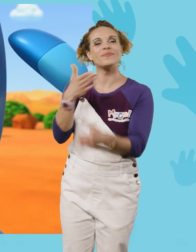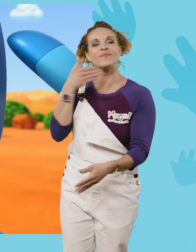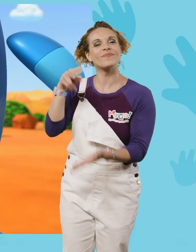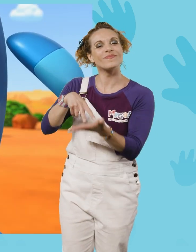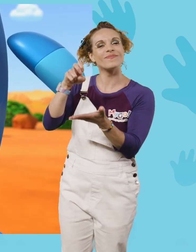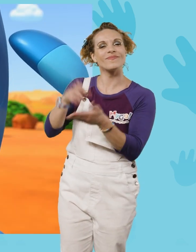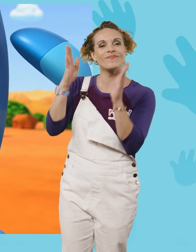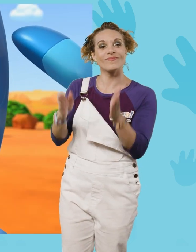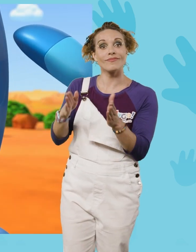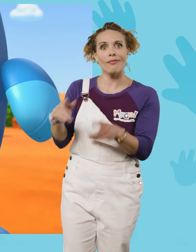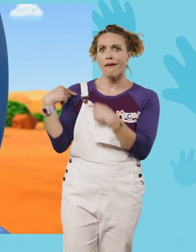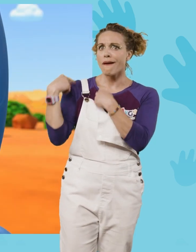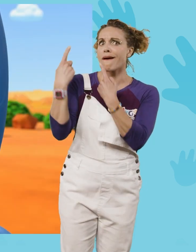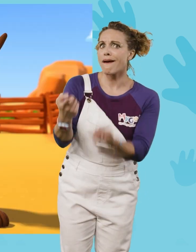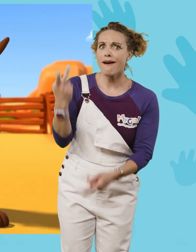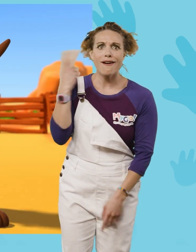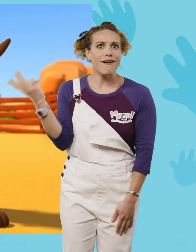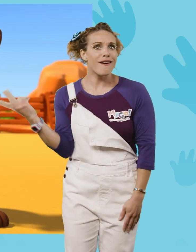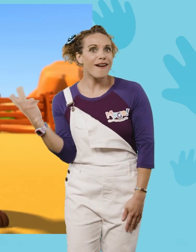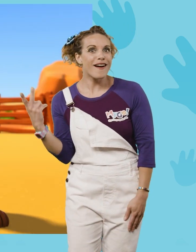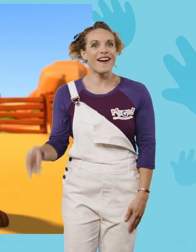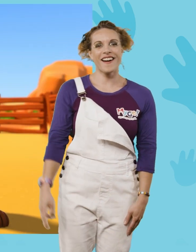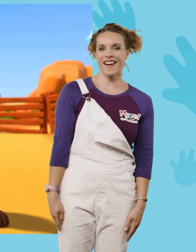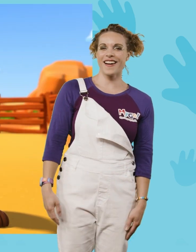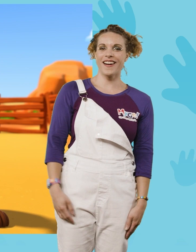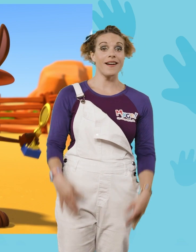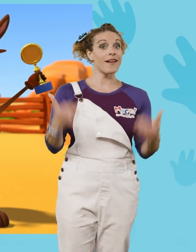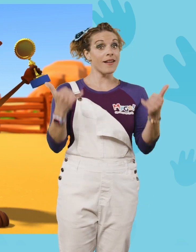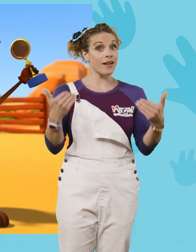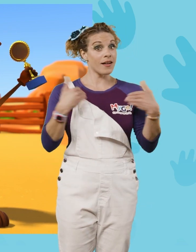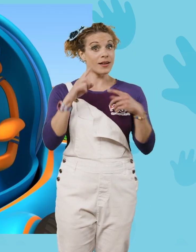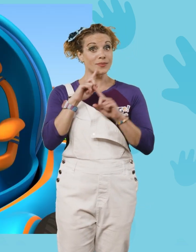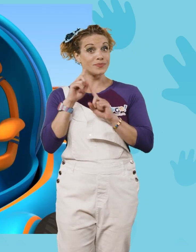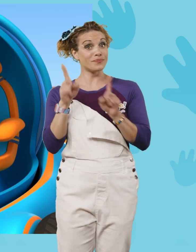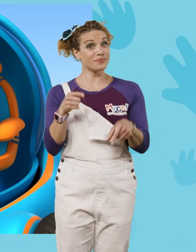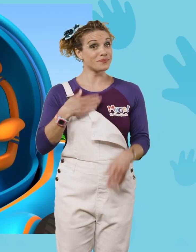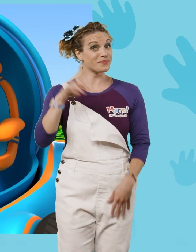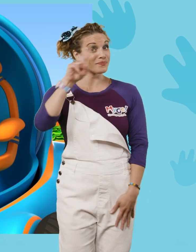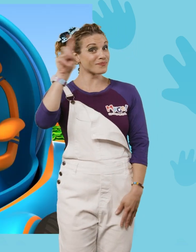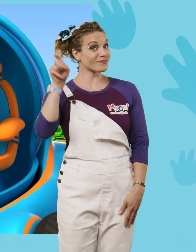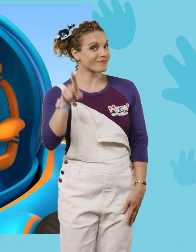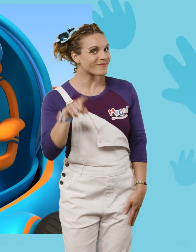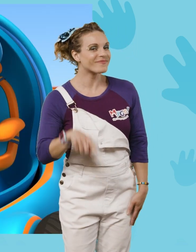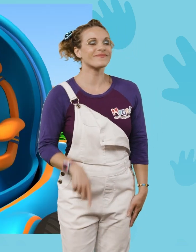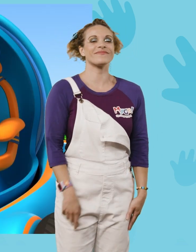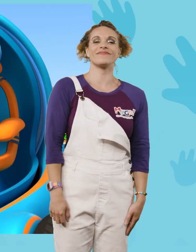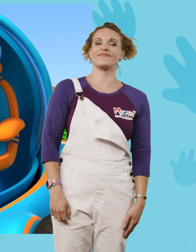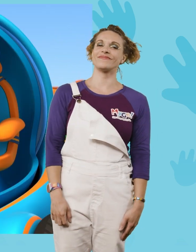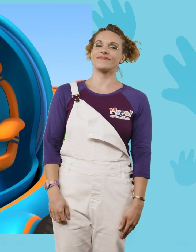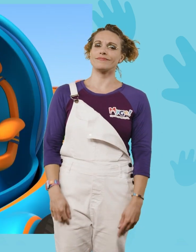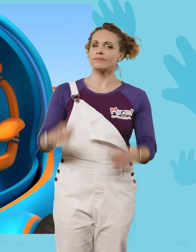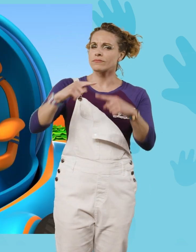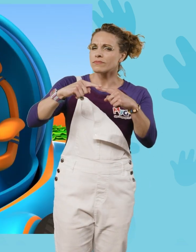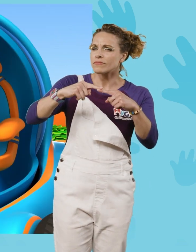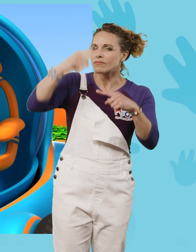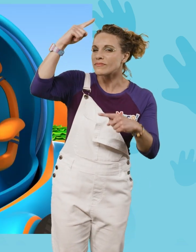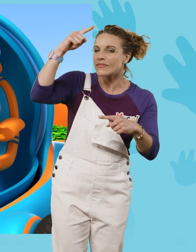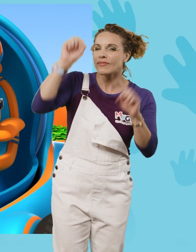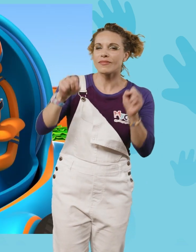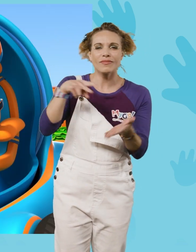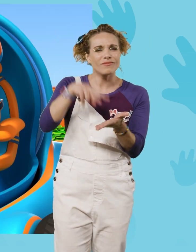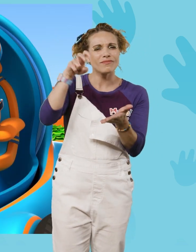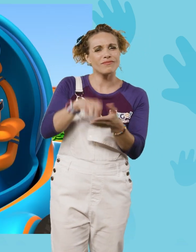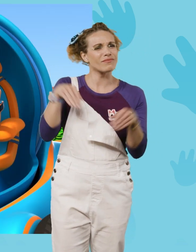To the best jumper we've ever seen! And now I have the answer to my question.